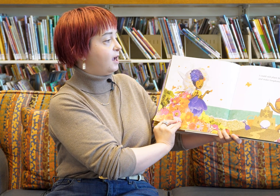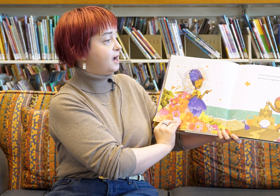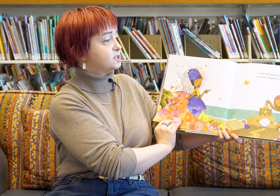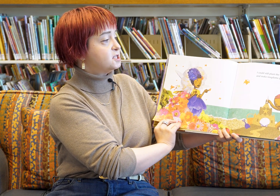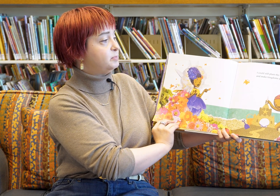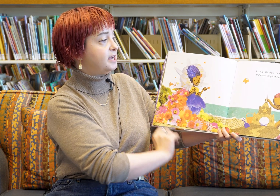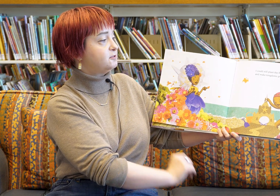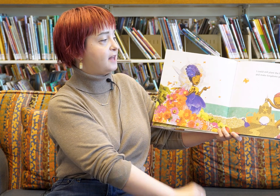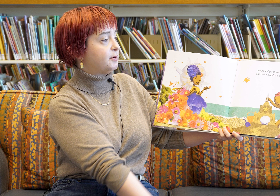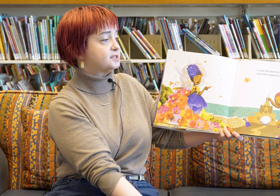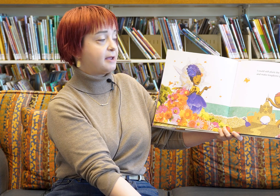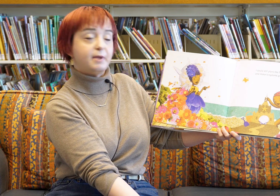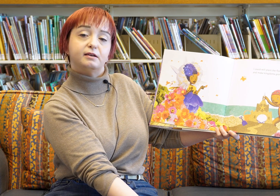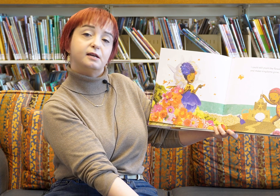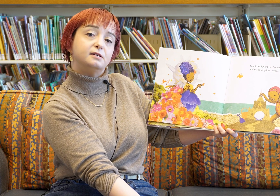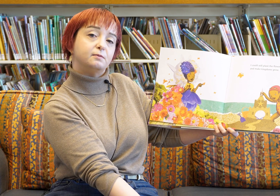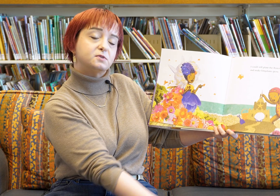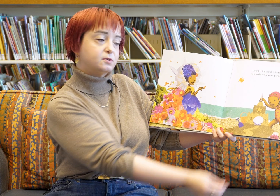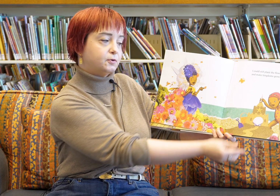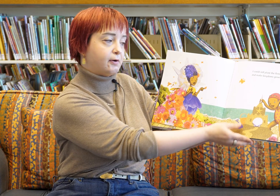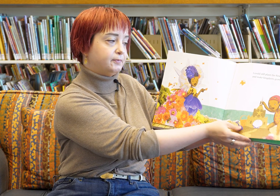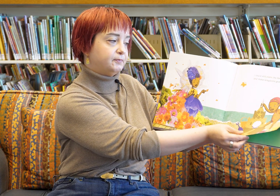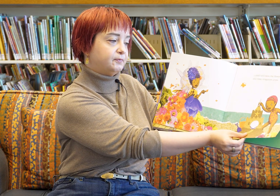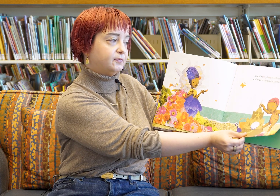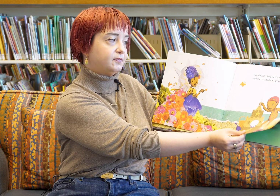I could still plant the flowers and make kingdoms grow.